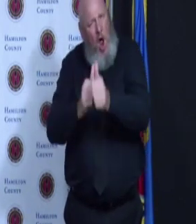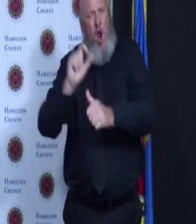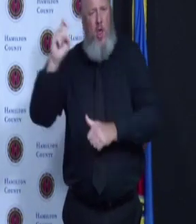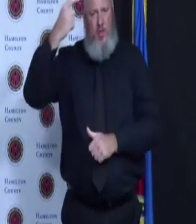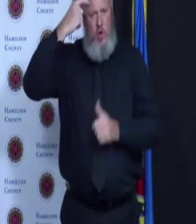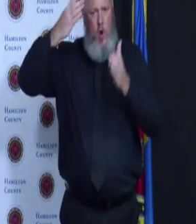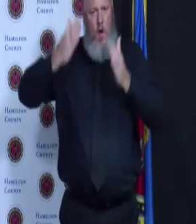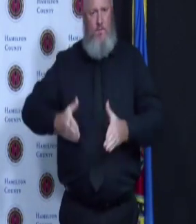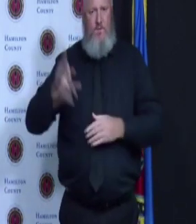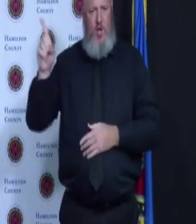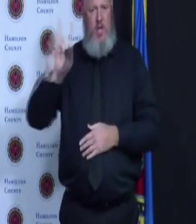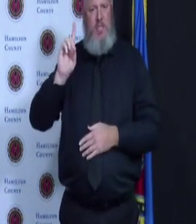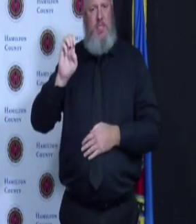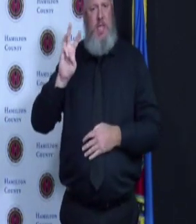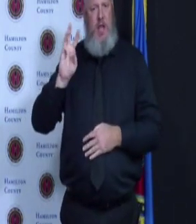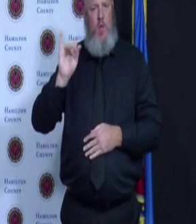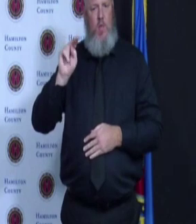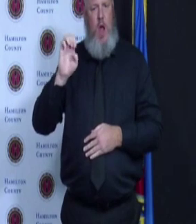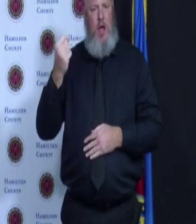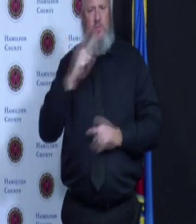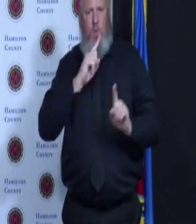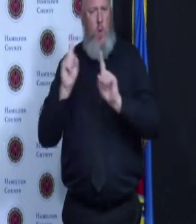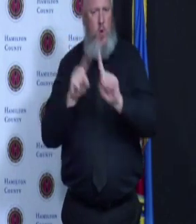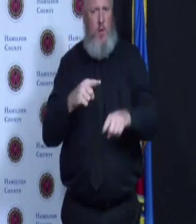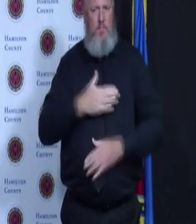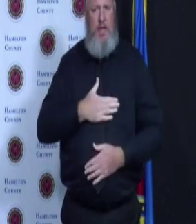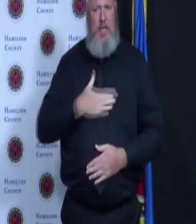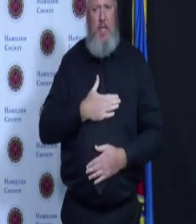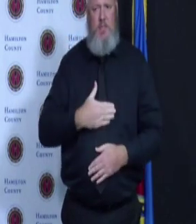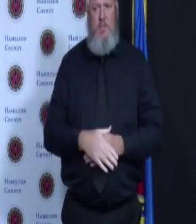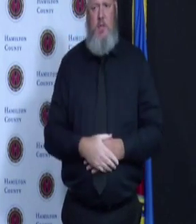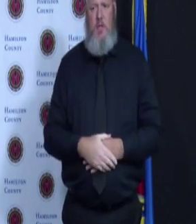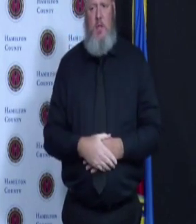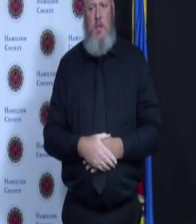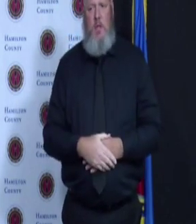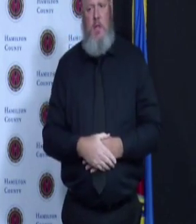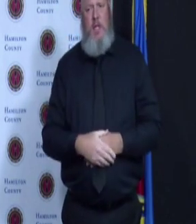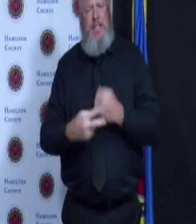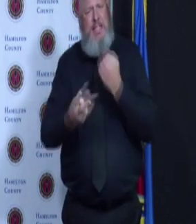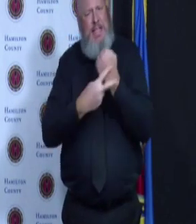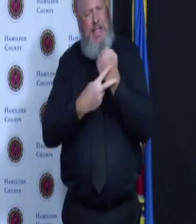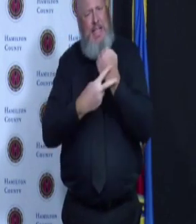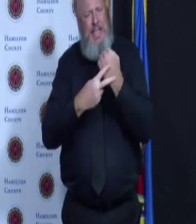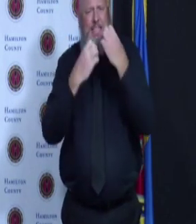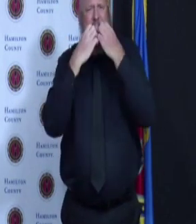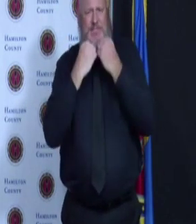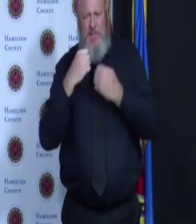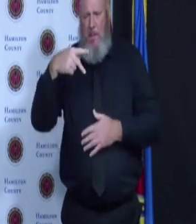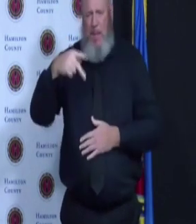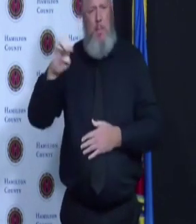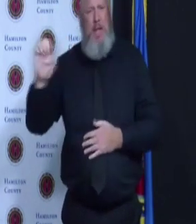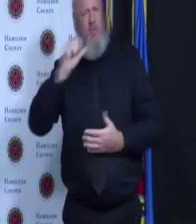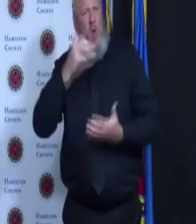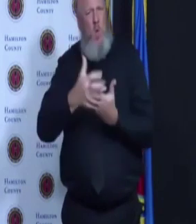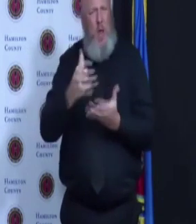conserving PPE, practicing changes to safely reduce PPE use when possible,